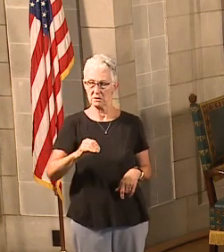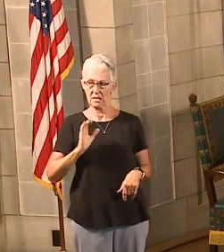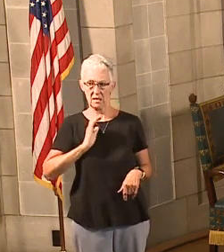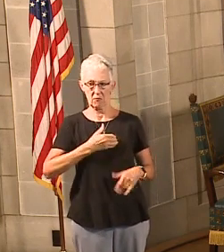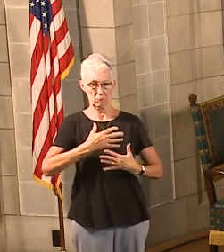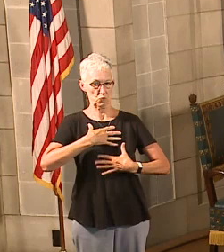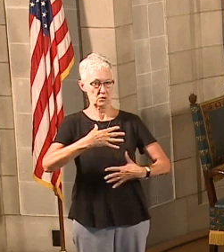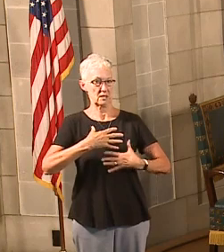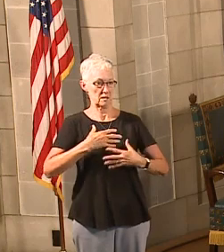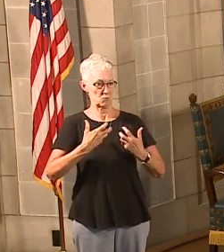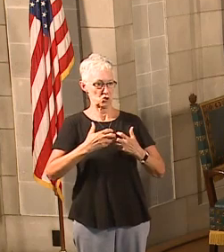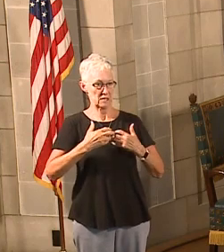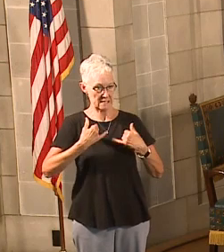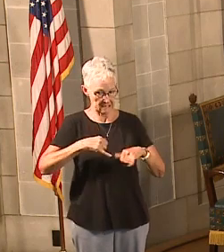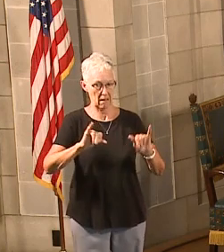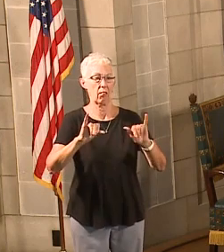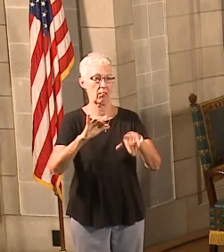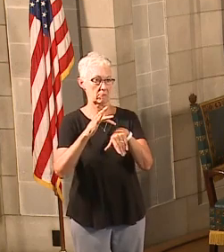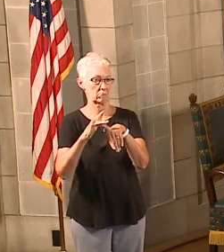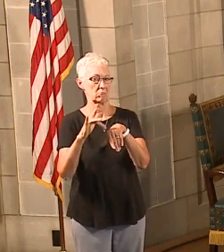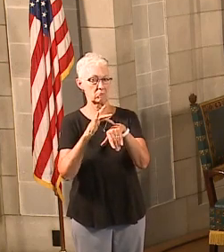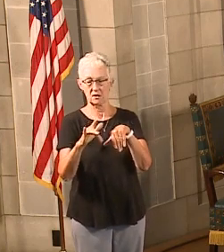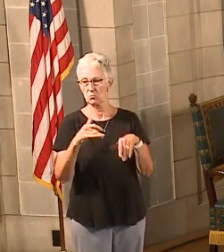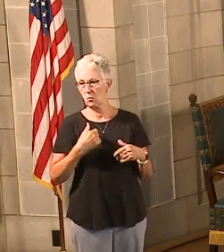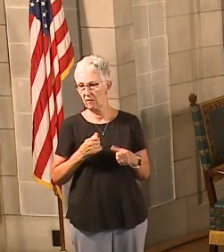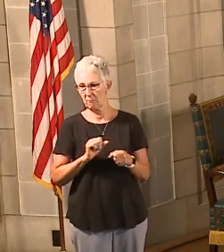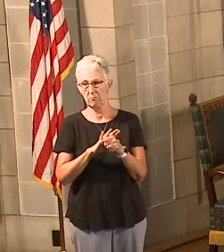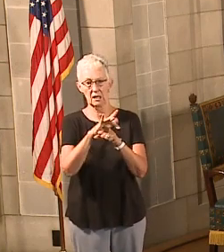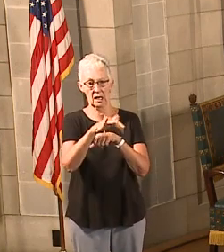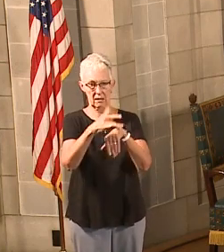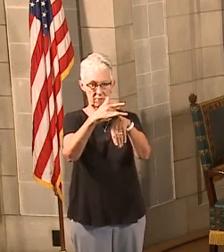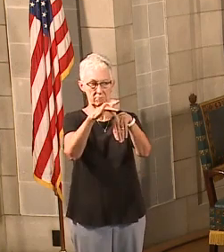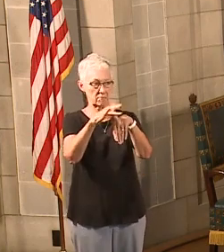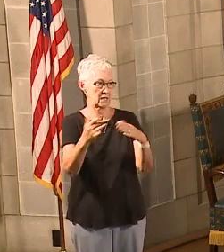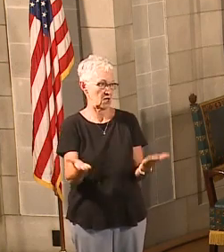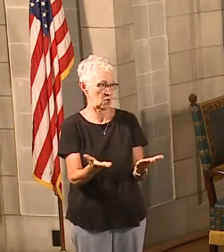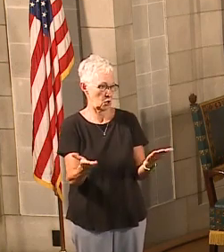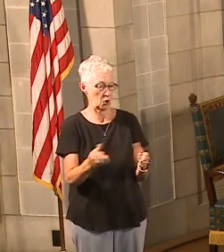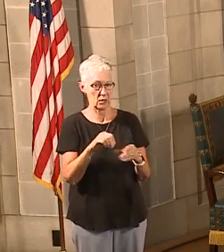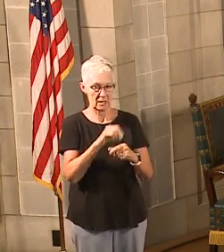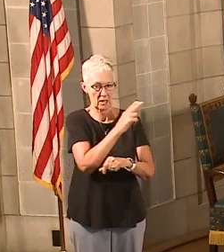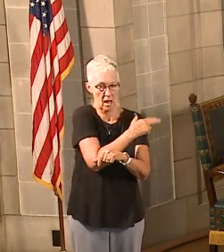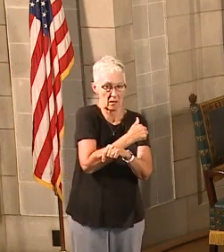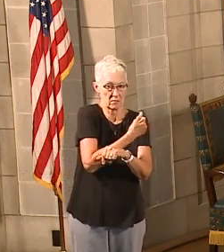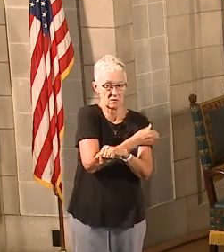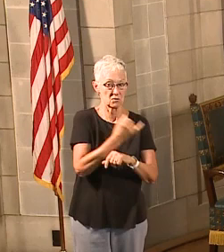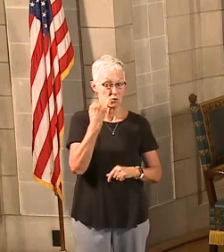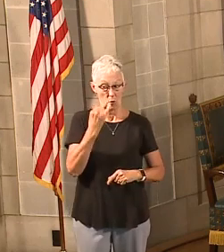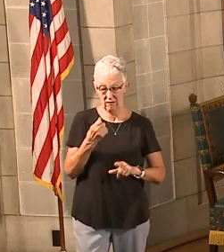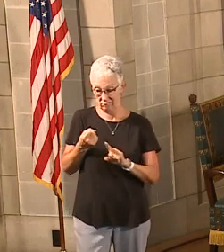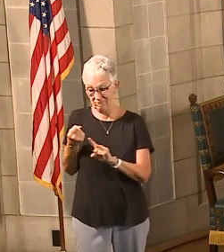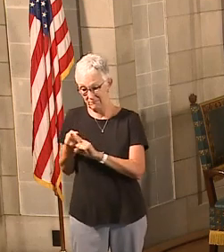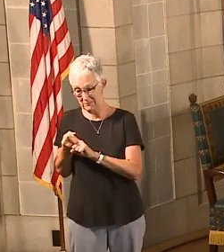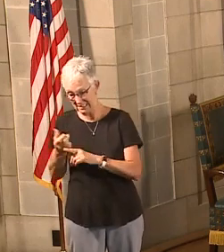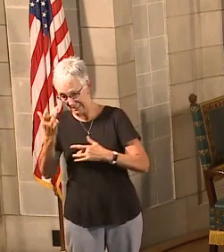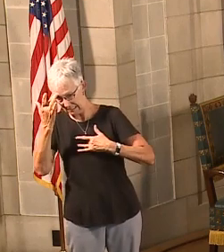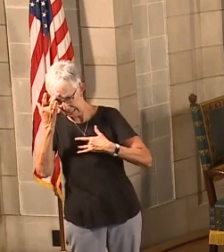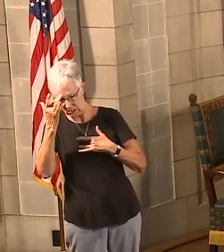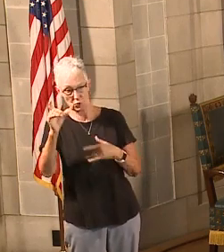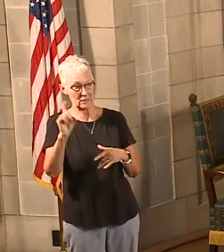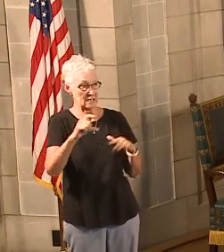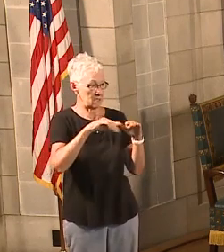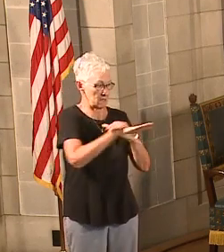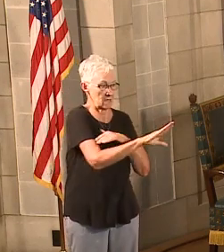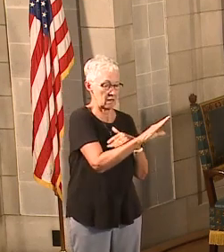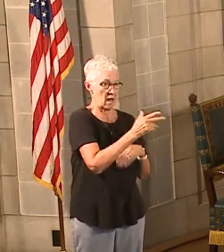to have robust hospital capacity here in the state of Nebraska to ensure that if somebody does need that hospital bed, that ICU bed, or that ventilator, they can get it when they need